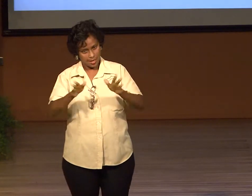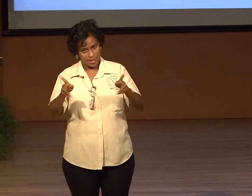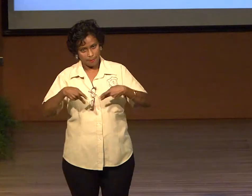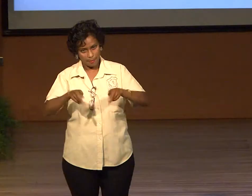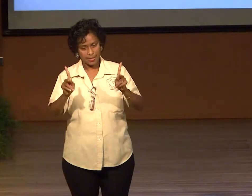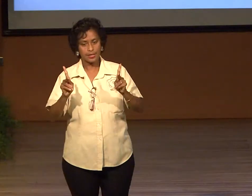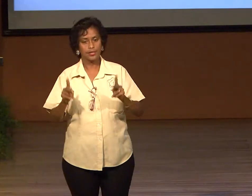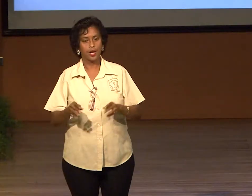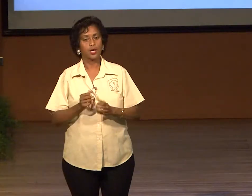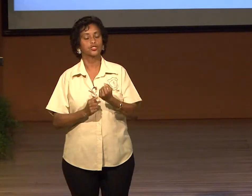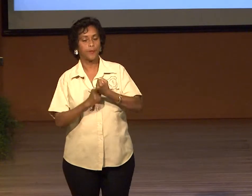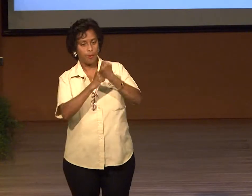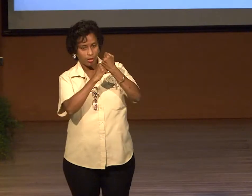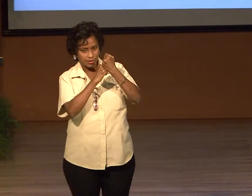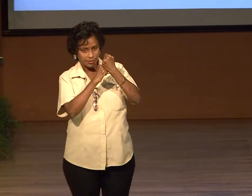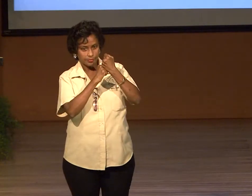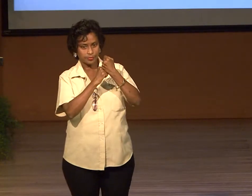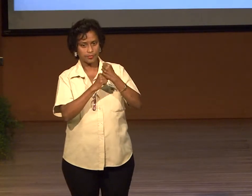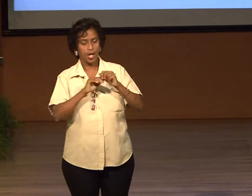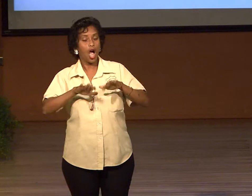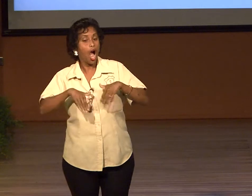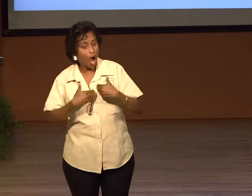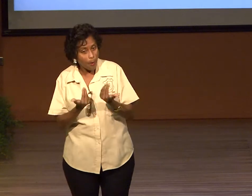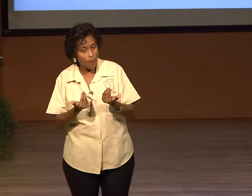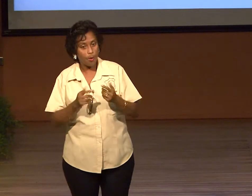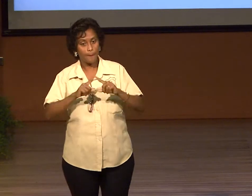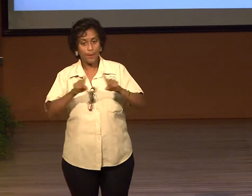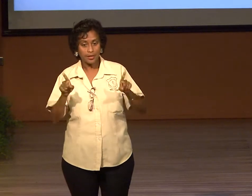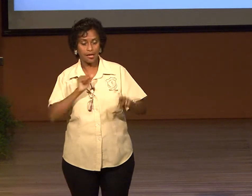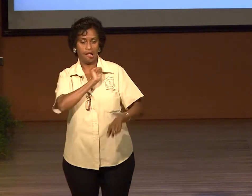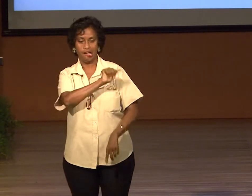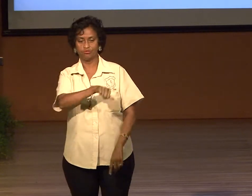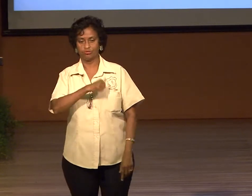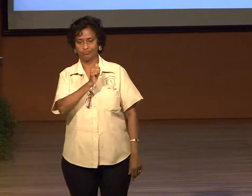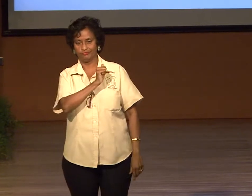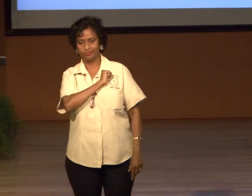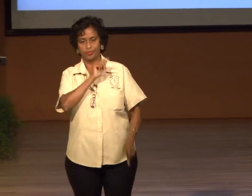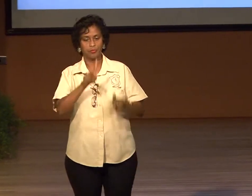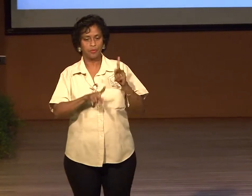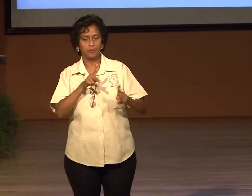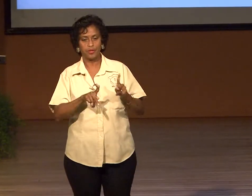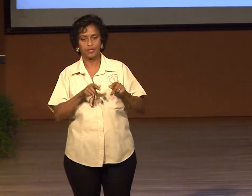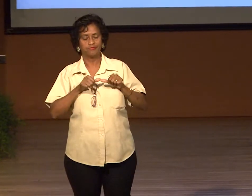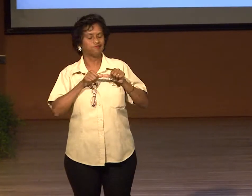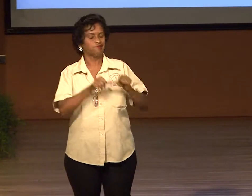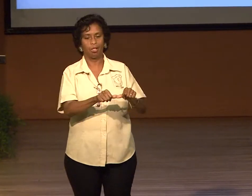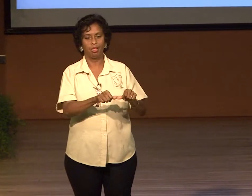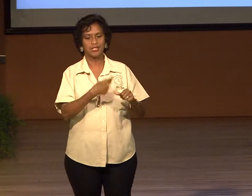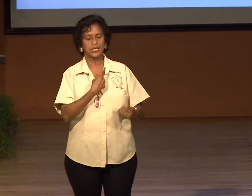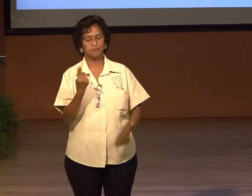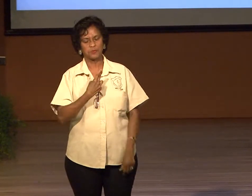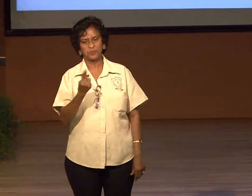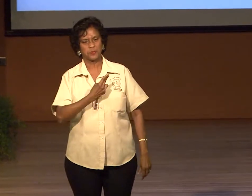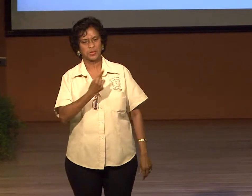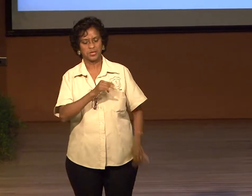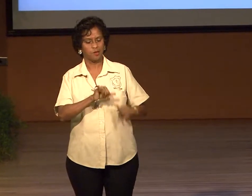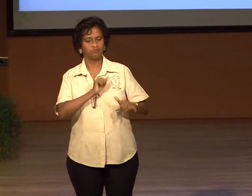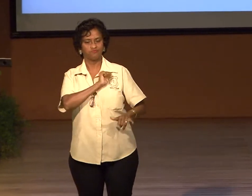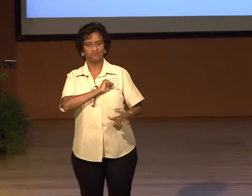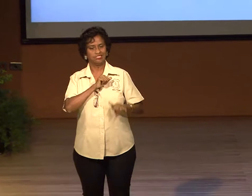changing the perspectives? Thank you. Well, I think, and again, perhaps because of my